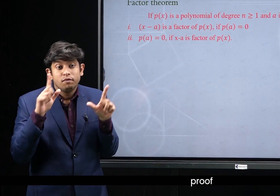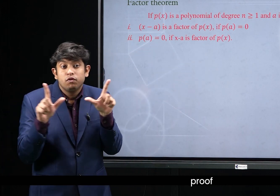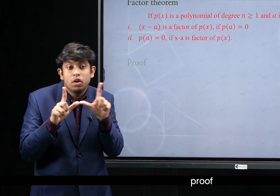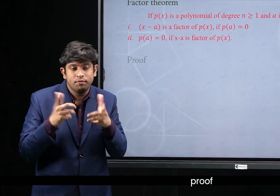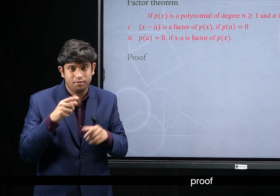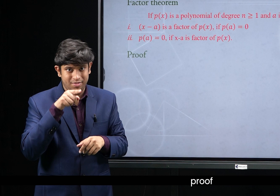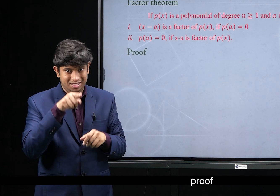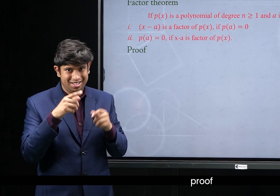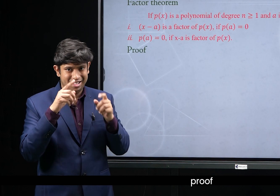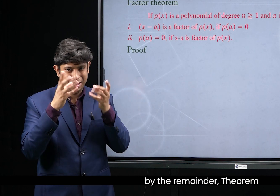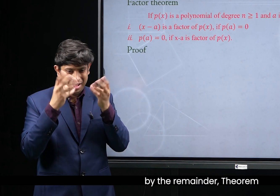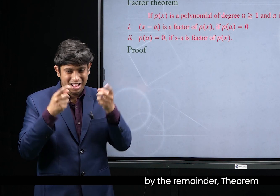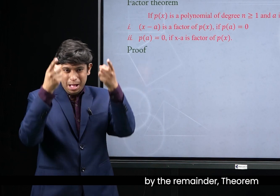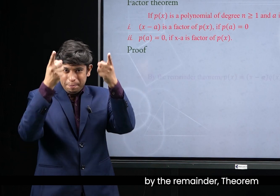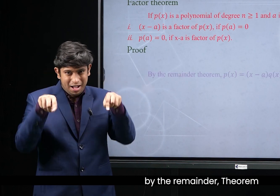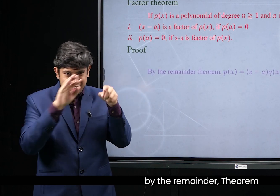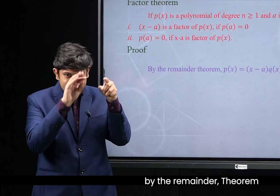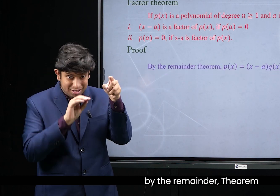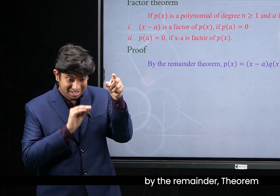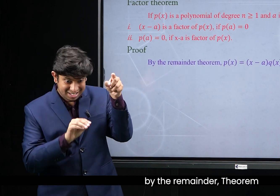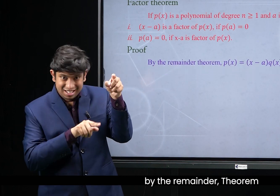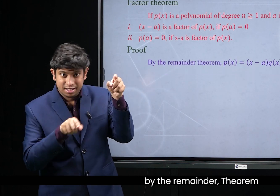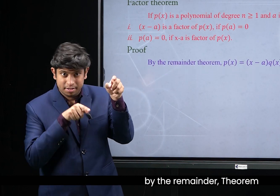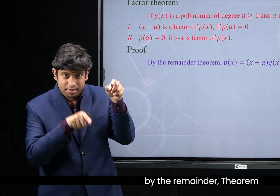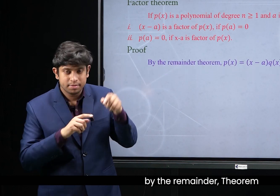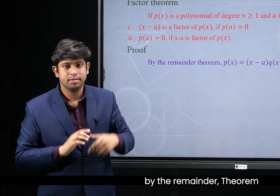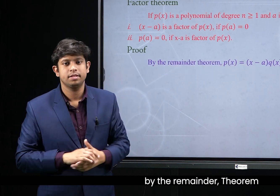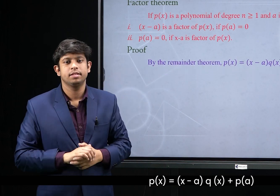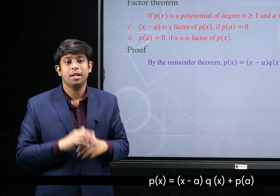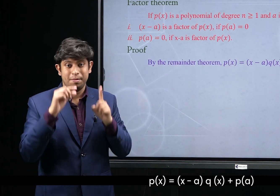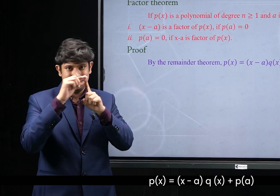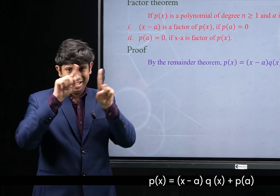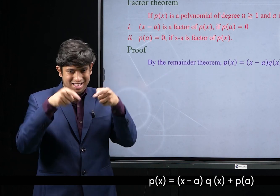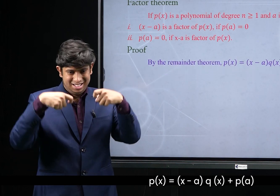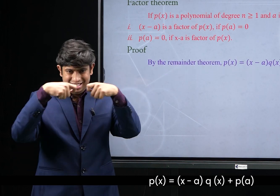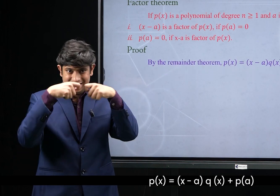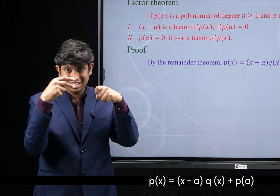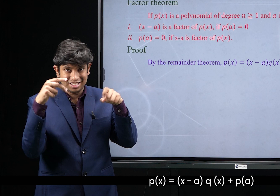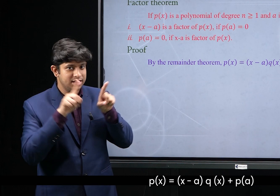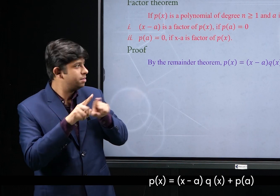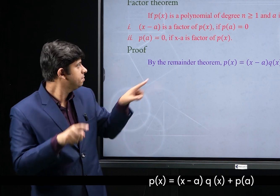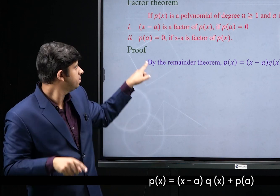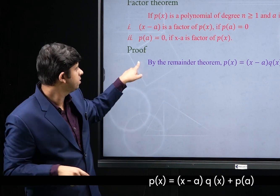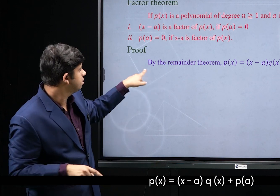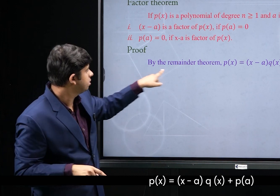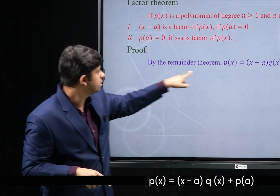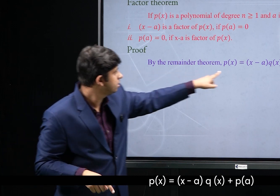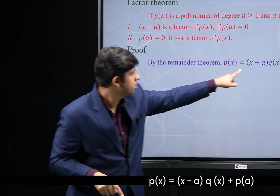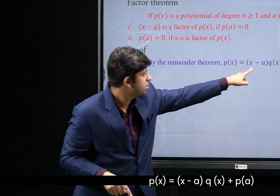Proof. By the remainder theorem, p of x is equal to x minus a into q of x plus p of a.